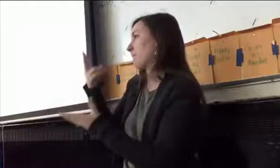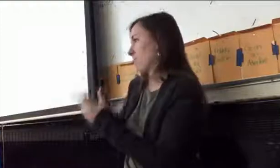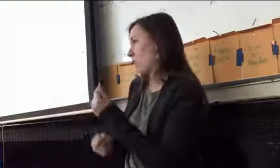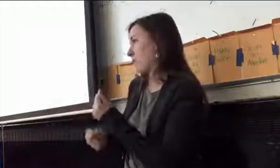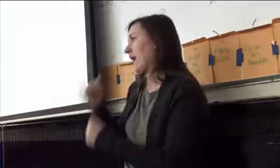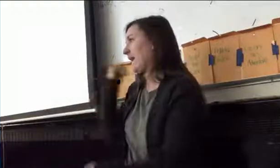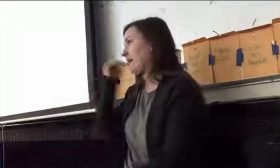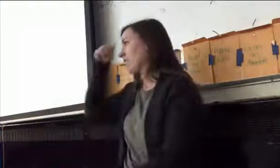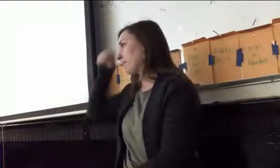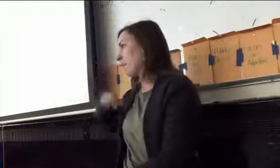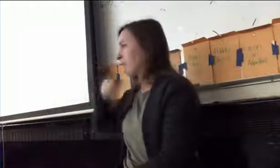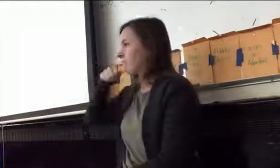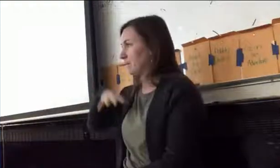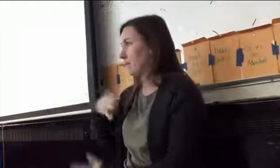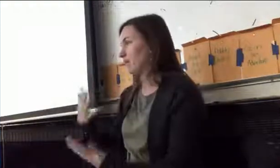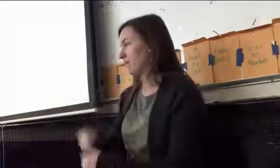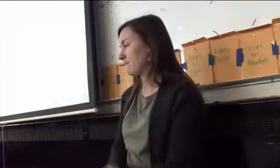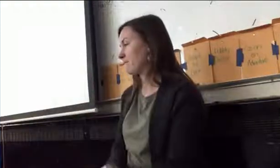they?